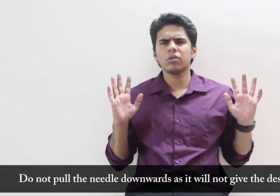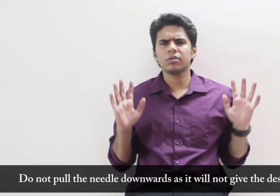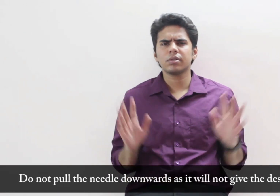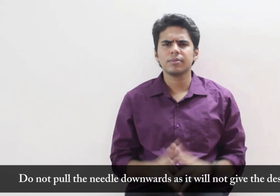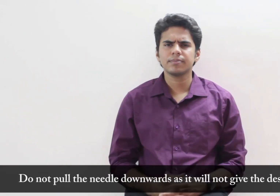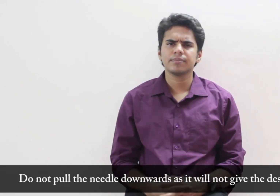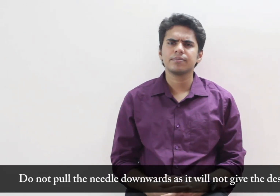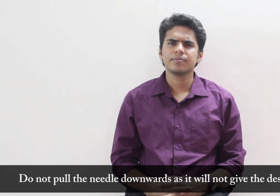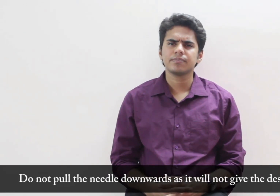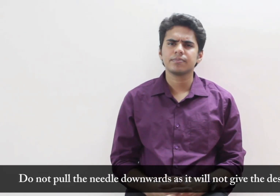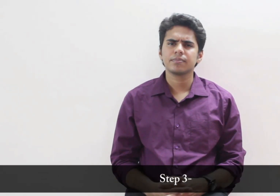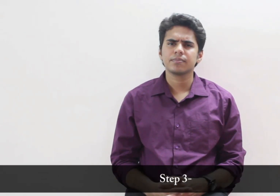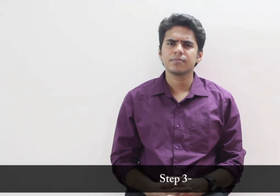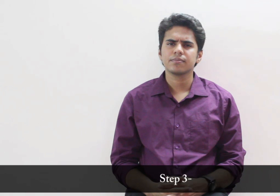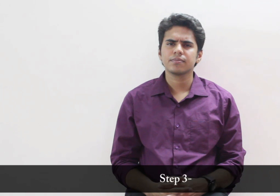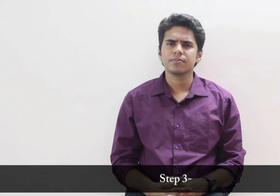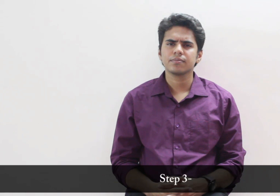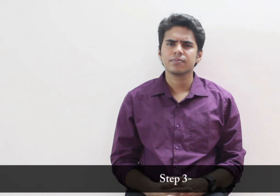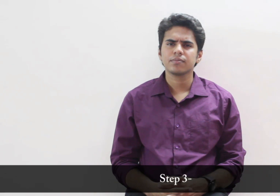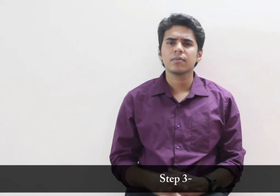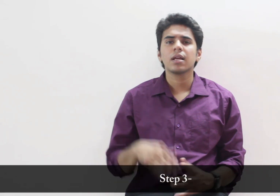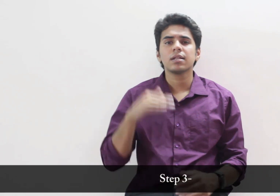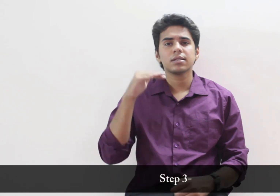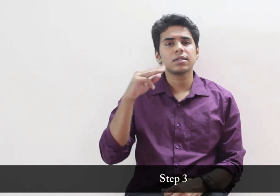results. Step 3.